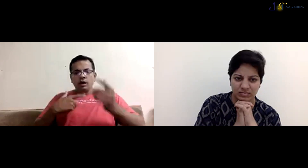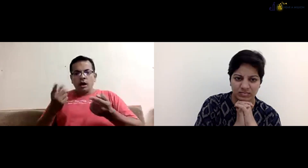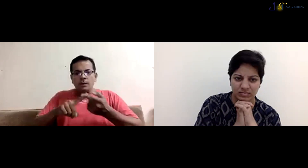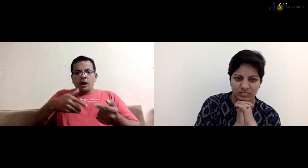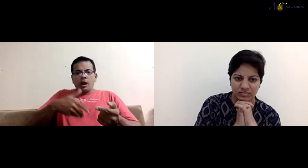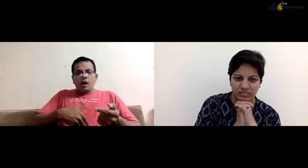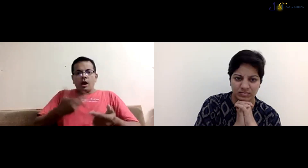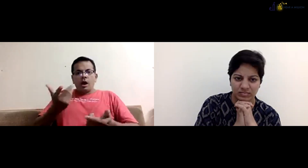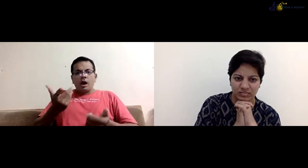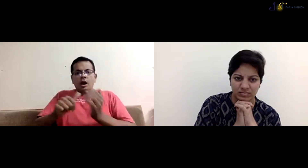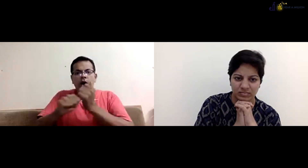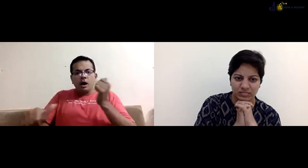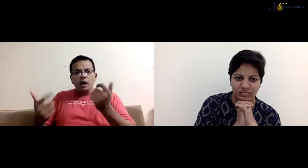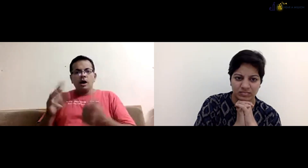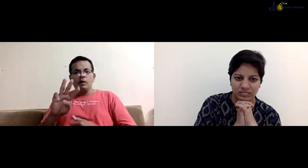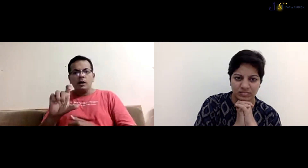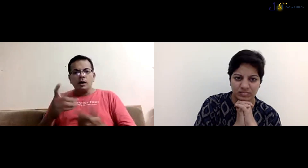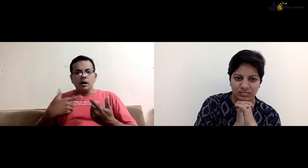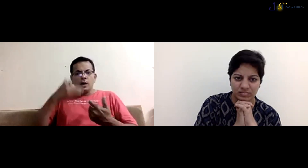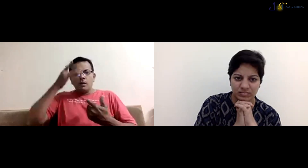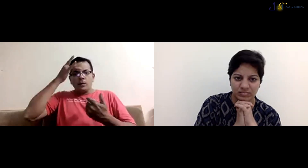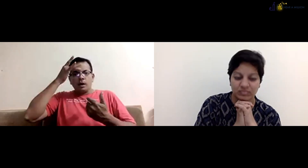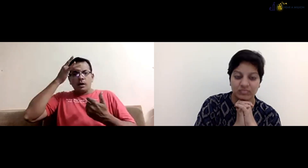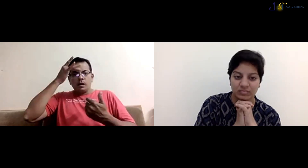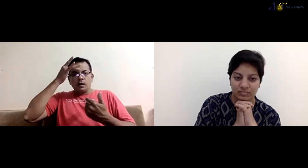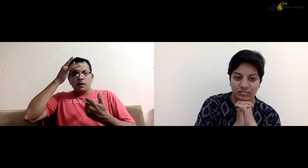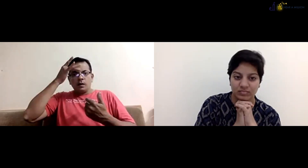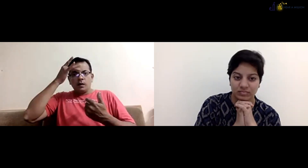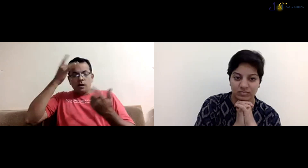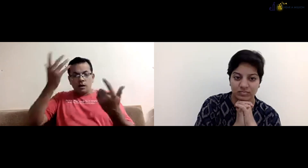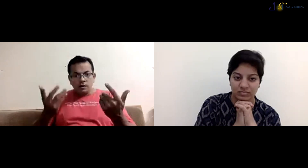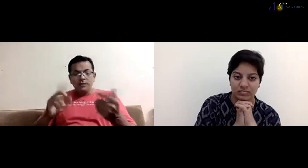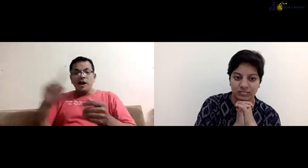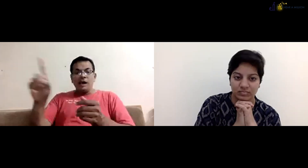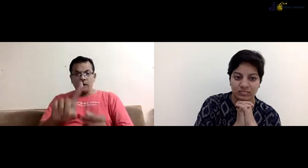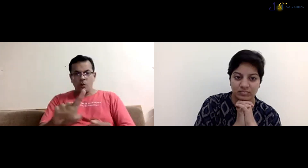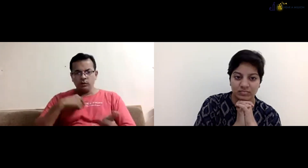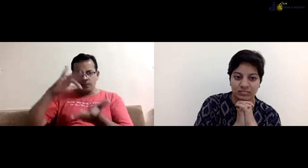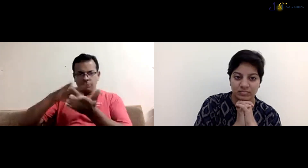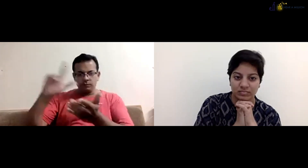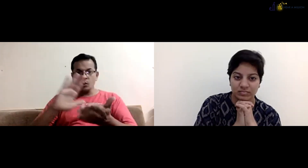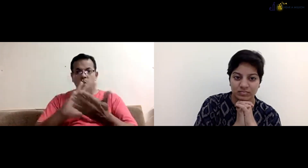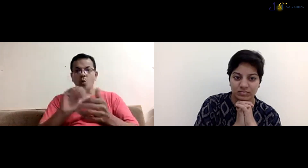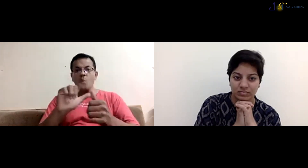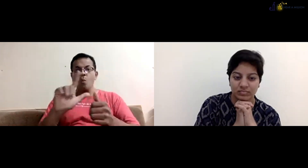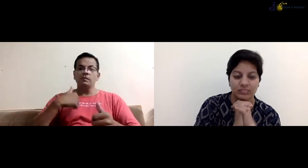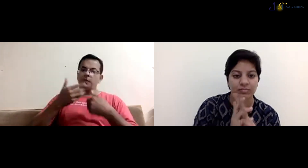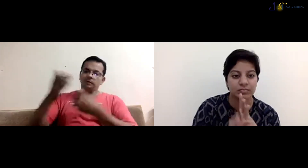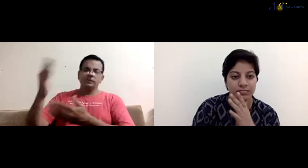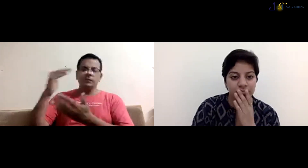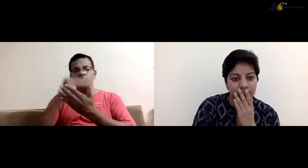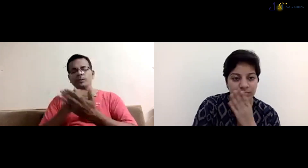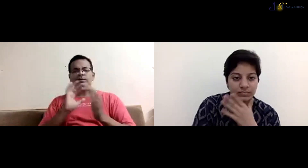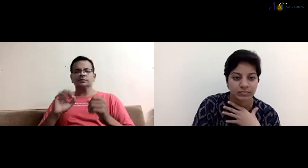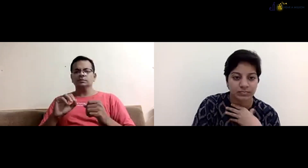them about it, so that it is happening like this, like MC and other things, other